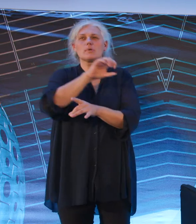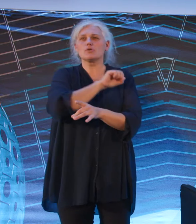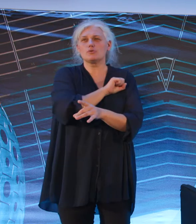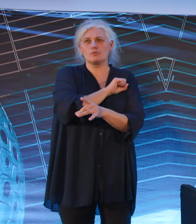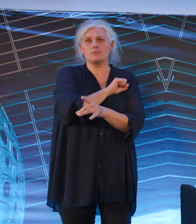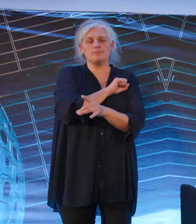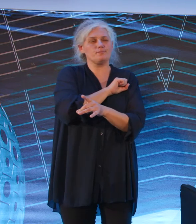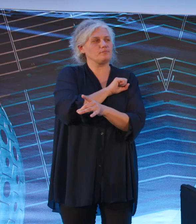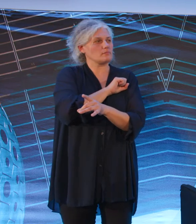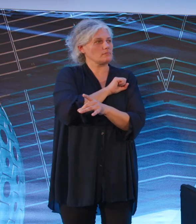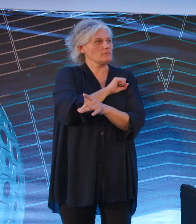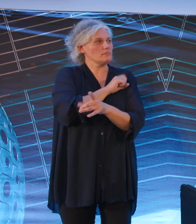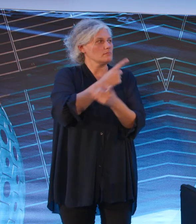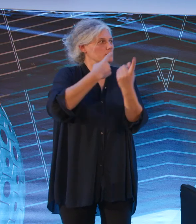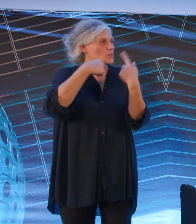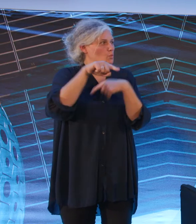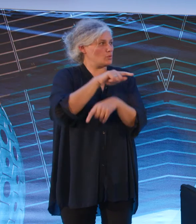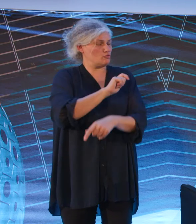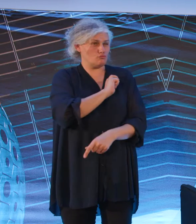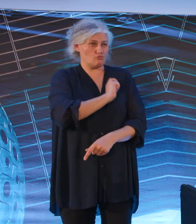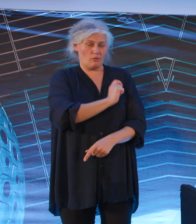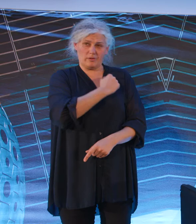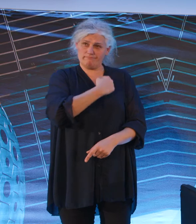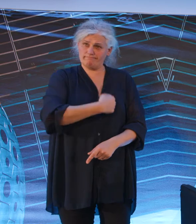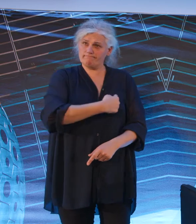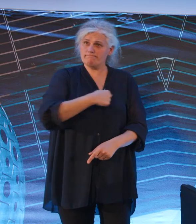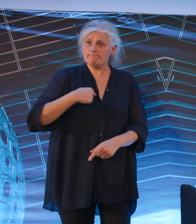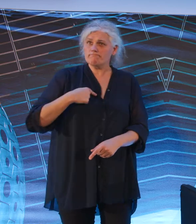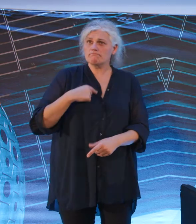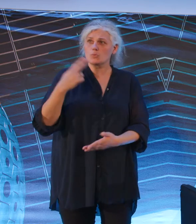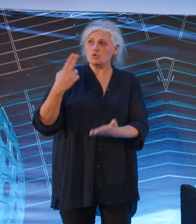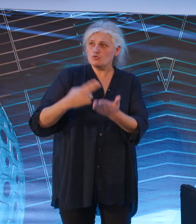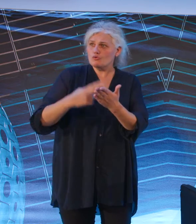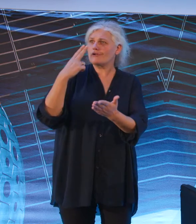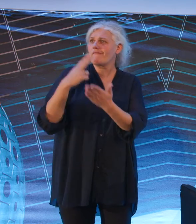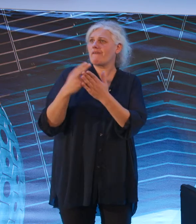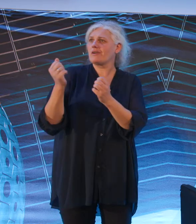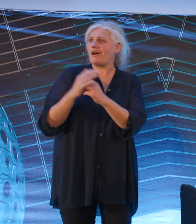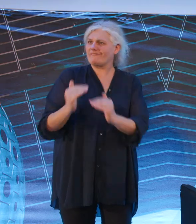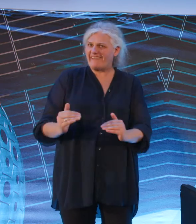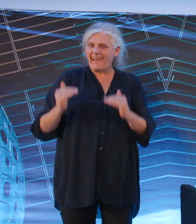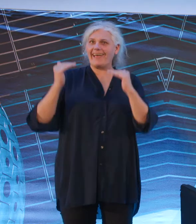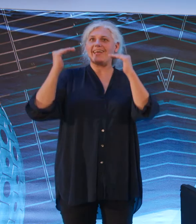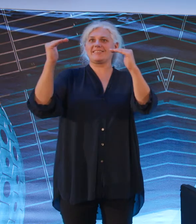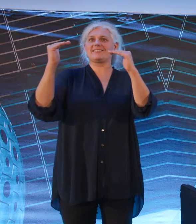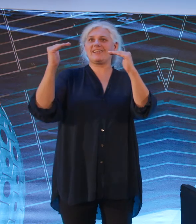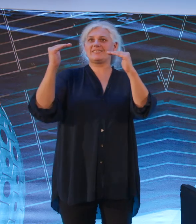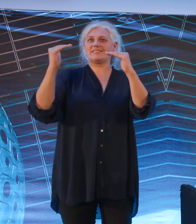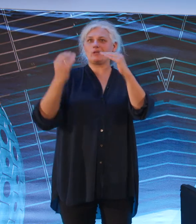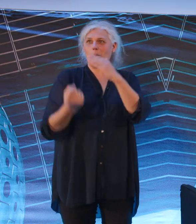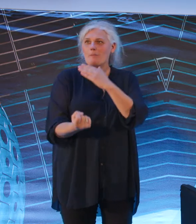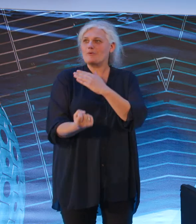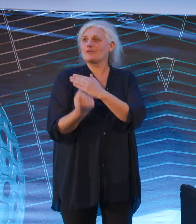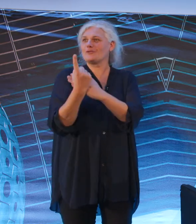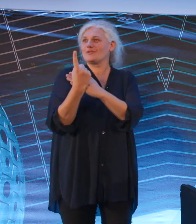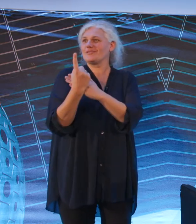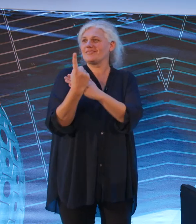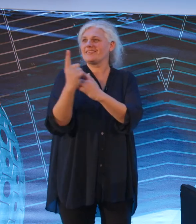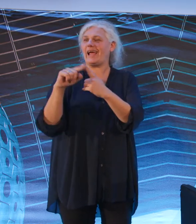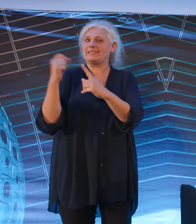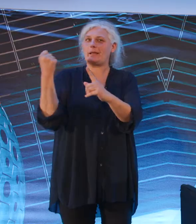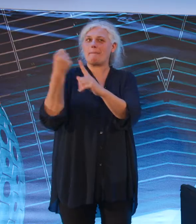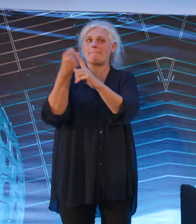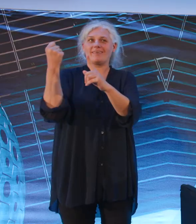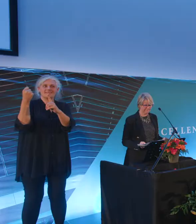that we are truly a university of excellence, opportunity, and